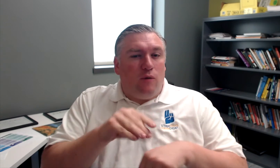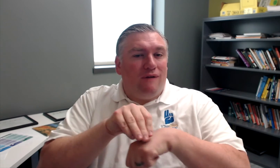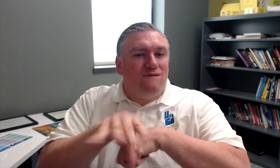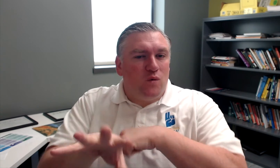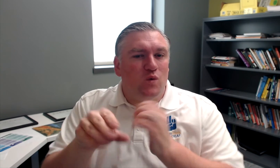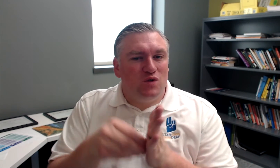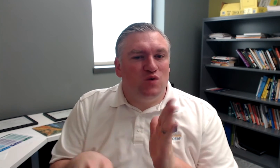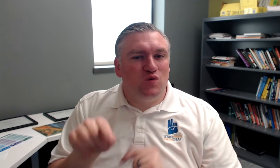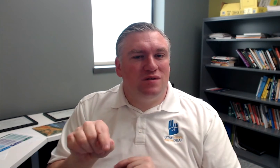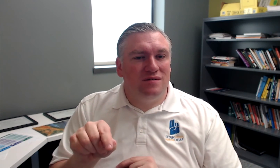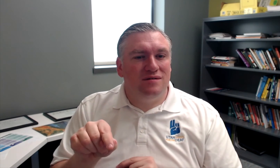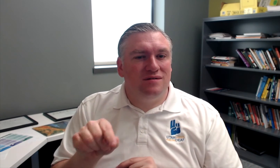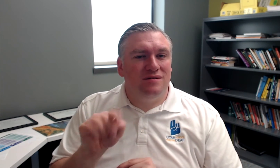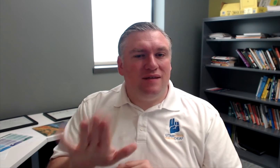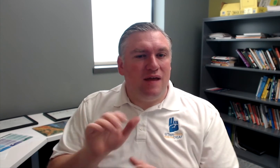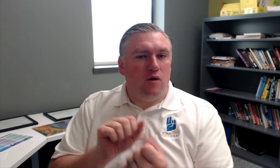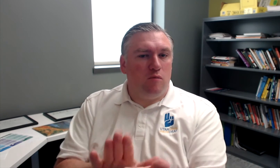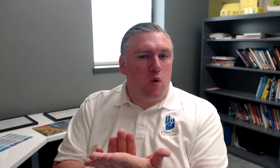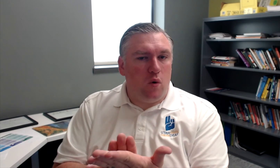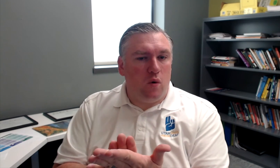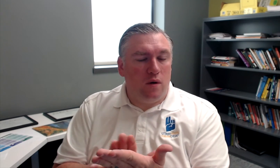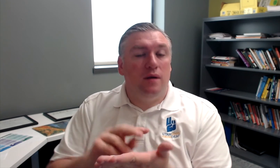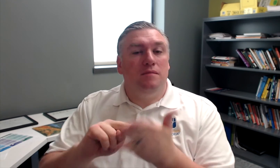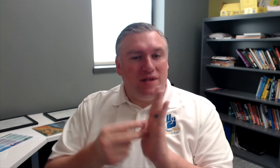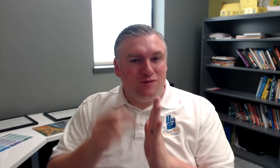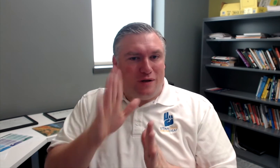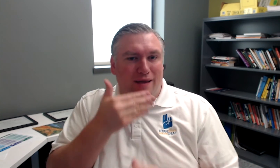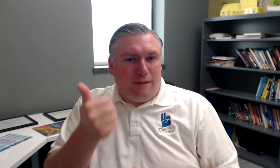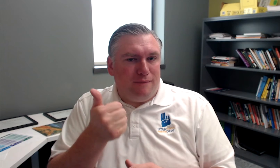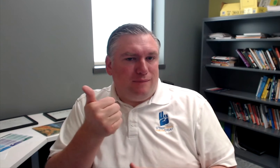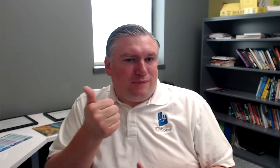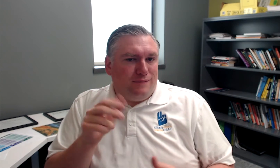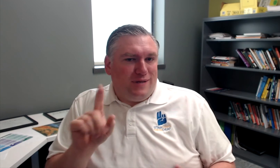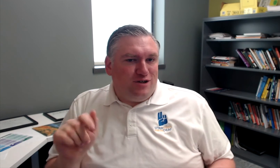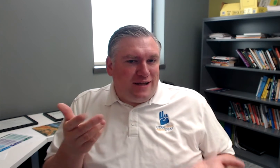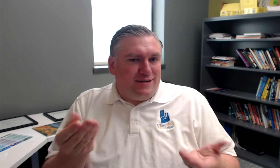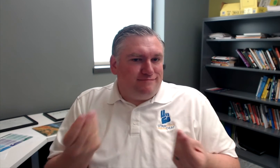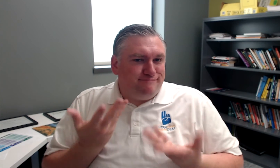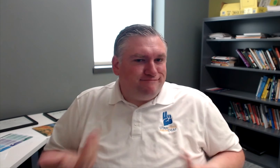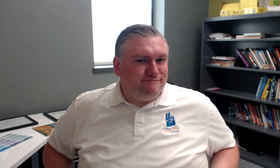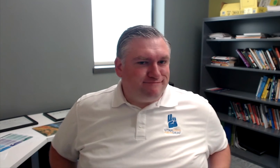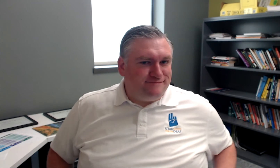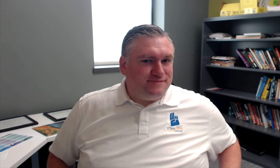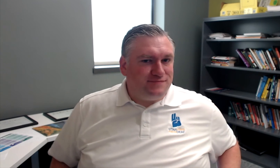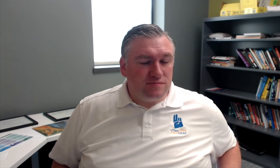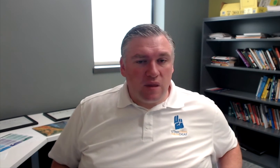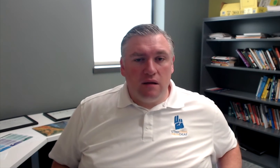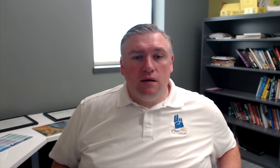give us something, that's going to influence the students and how they approach, which then means we're going to get better data.